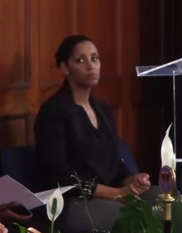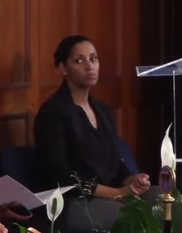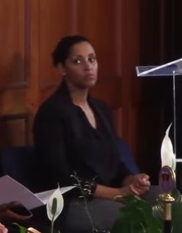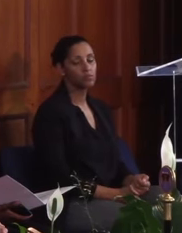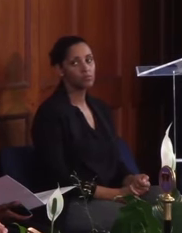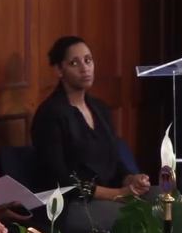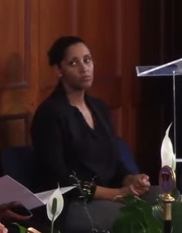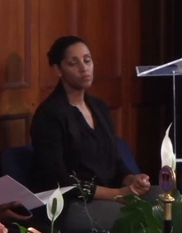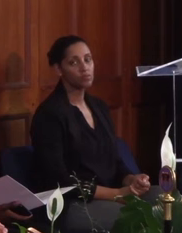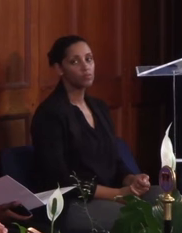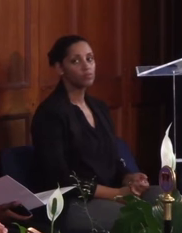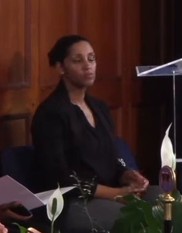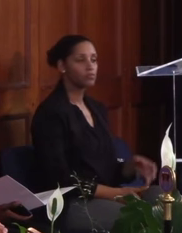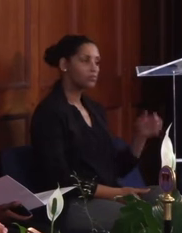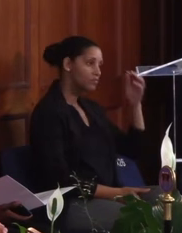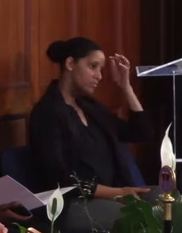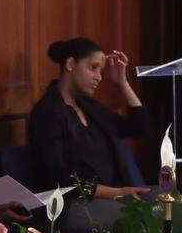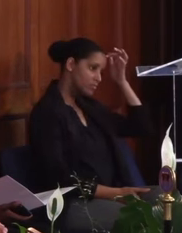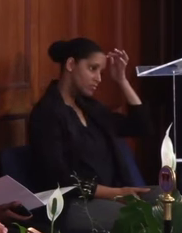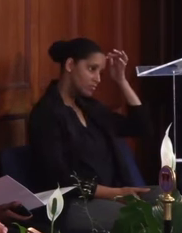Peter Wallace Kazamula Matebula.